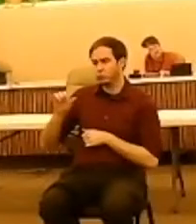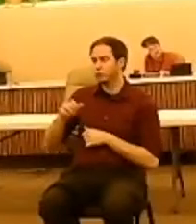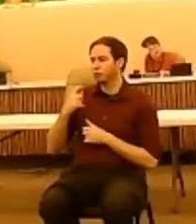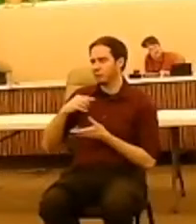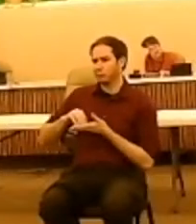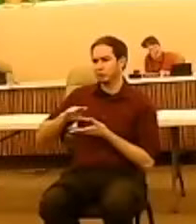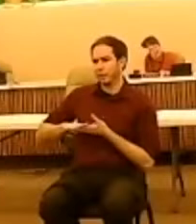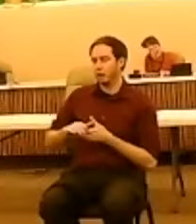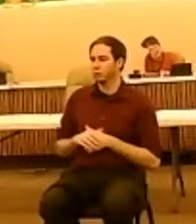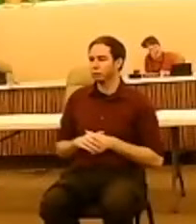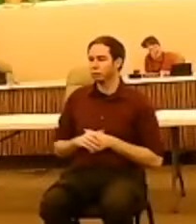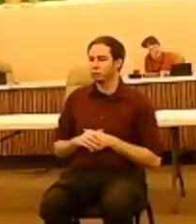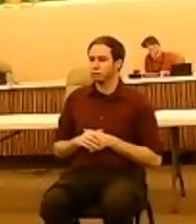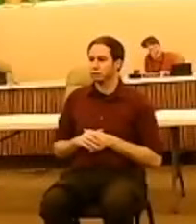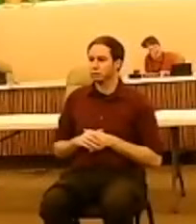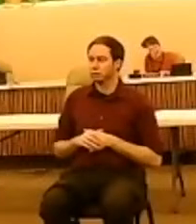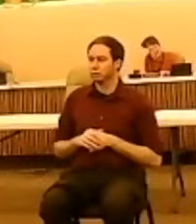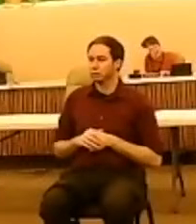minutes?